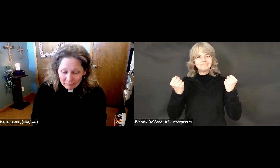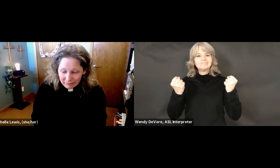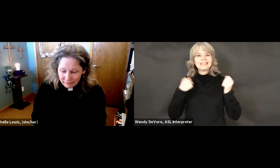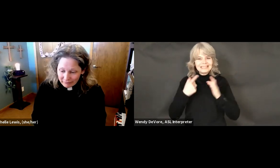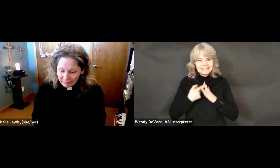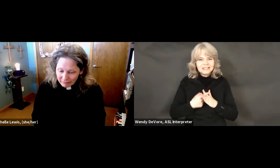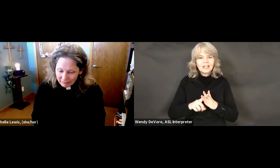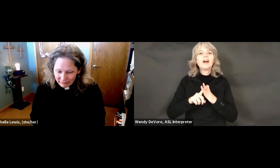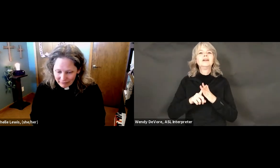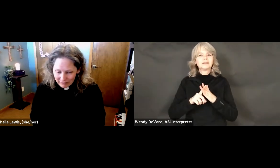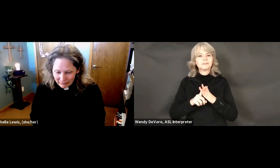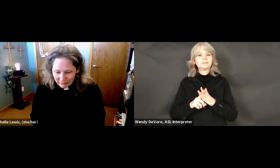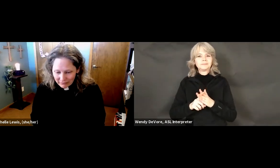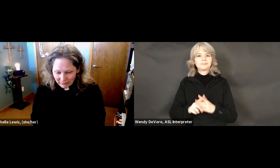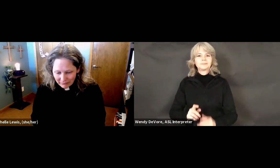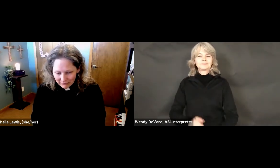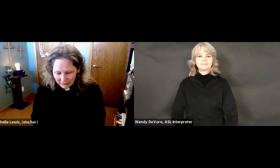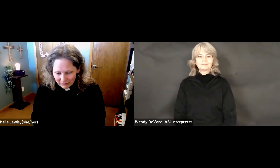again.